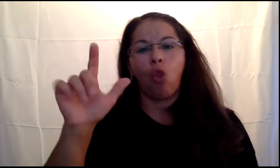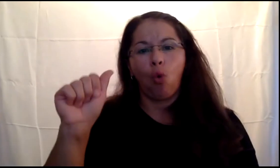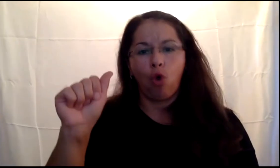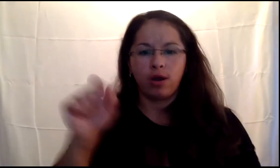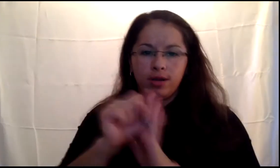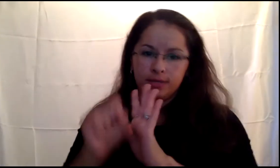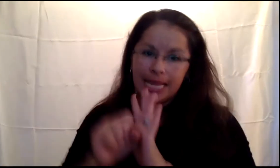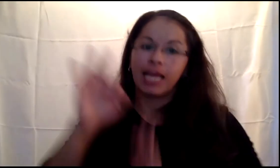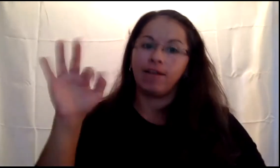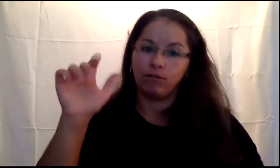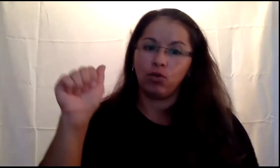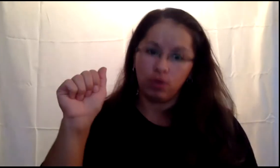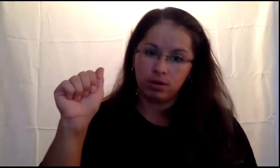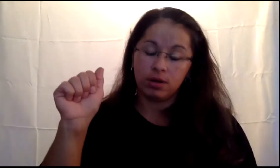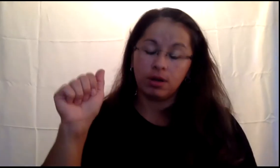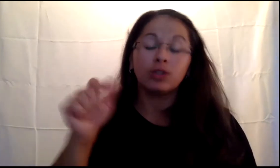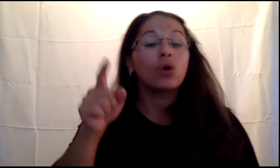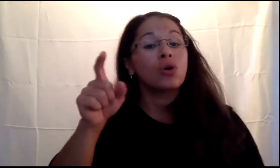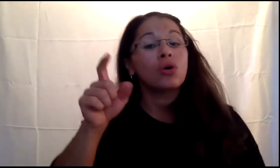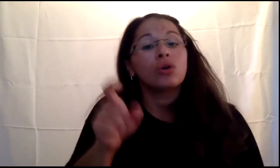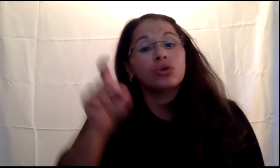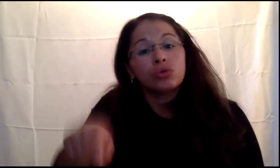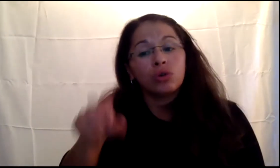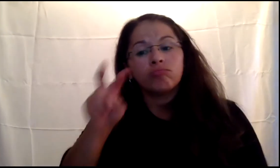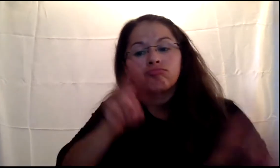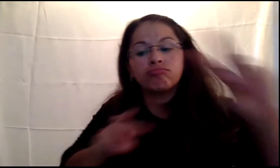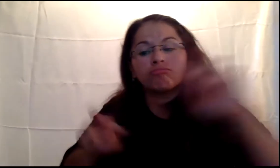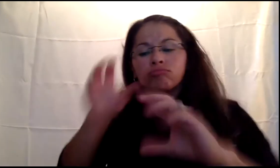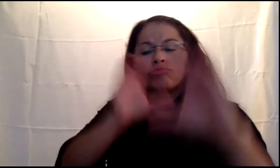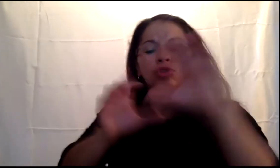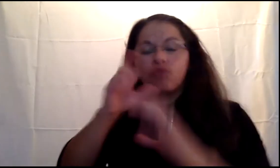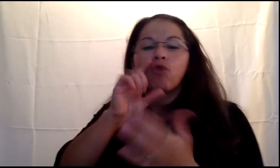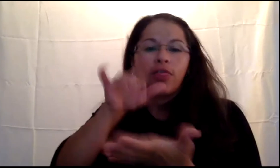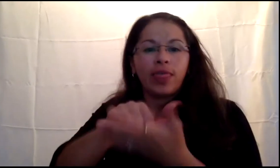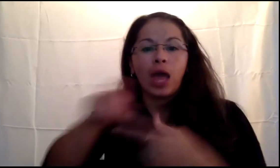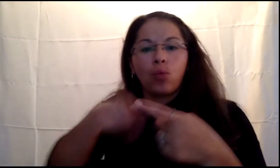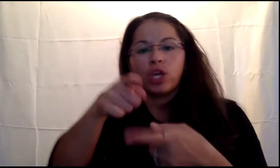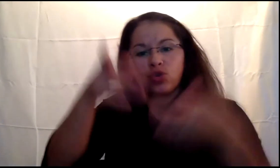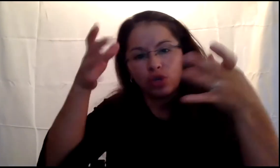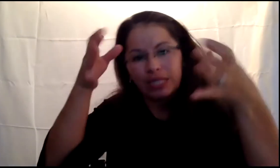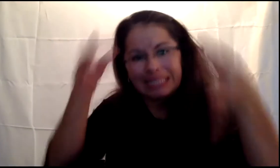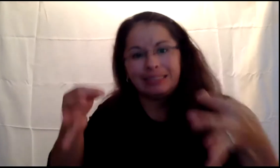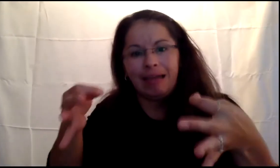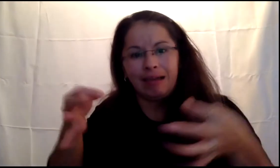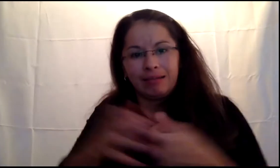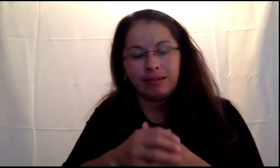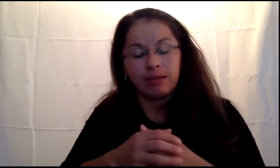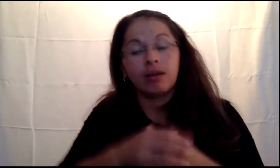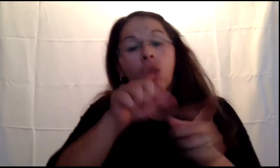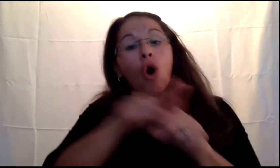do look at that when you're making that determination. And also, just to piggyback on what Alma just